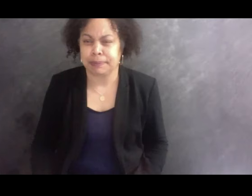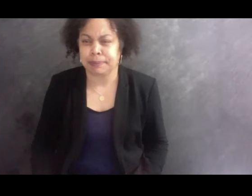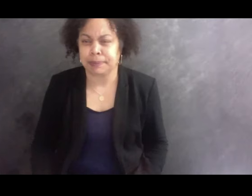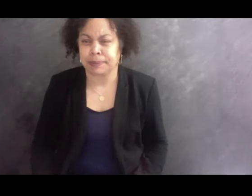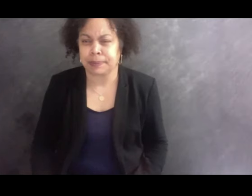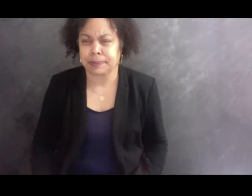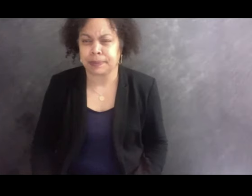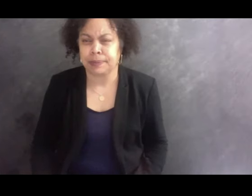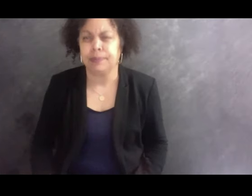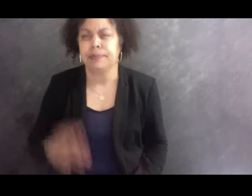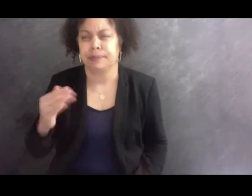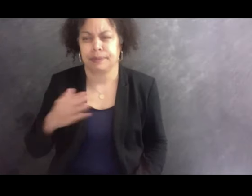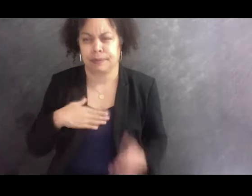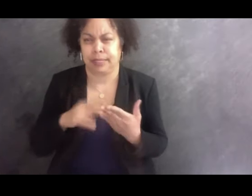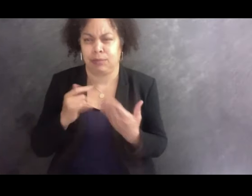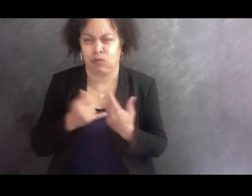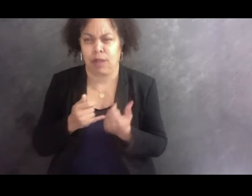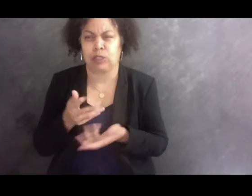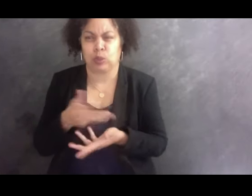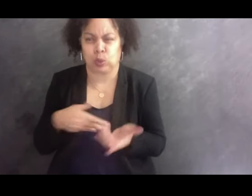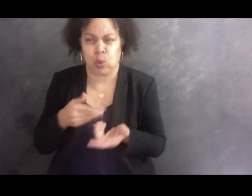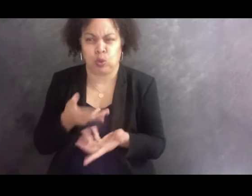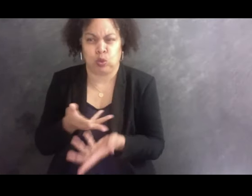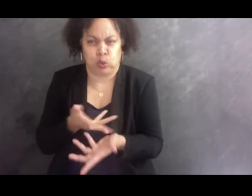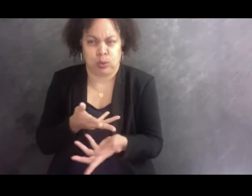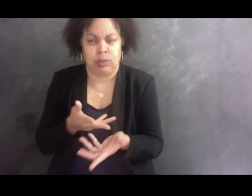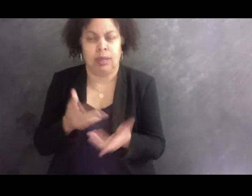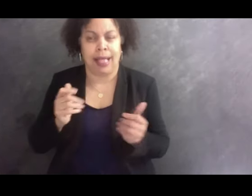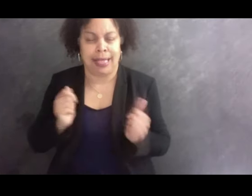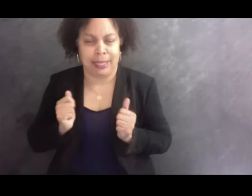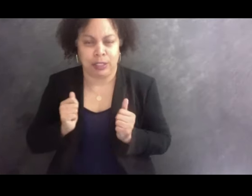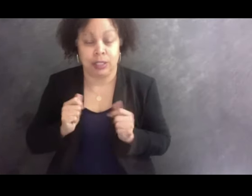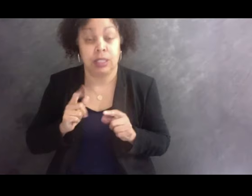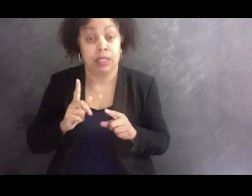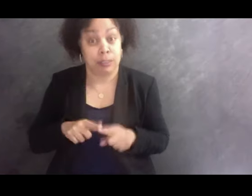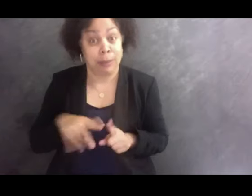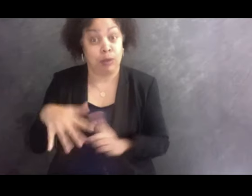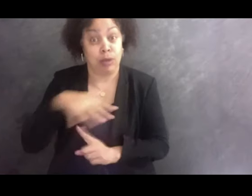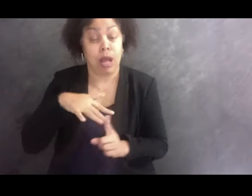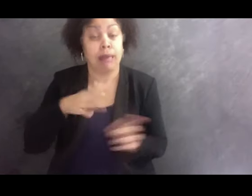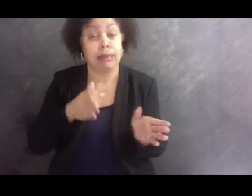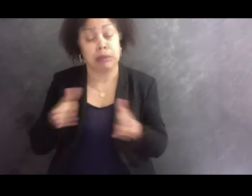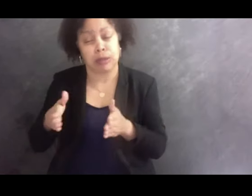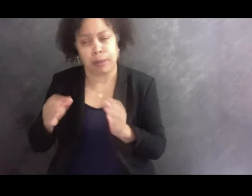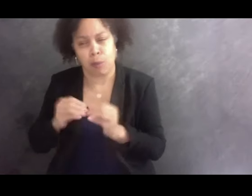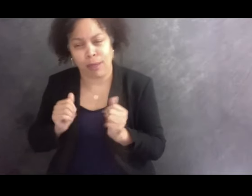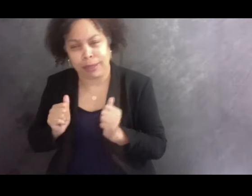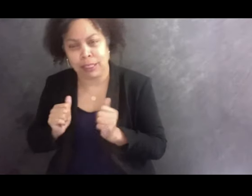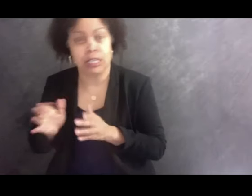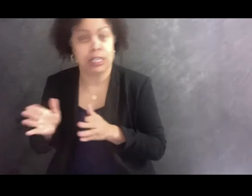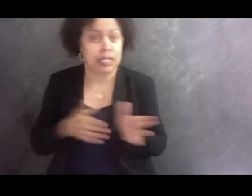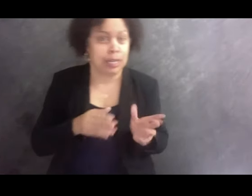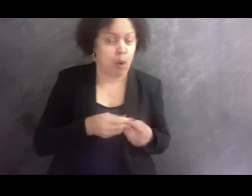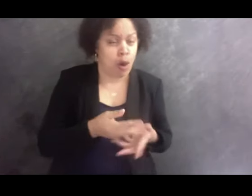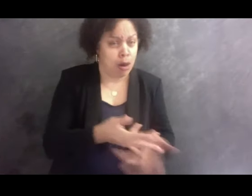I have a project that's socially engaged theater, and depending on the context, I can push it more in the direction of theater or more in the direction of socially engaged framework. Do